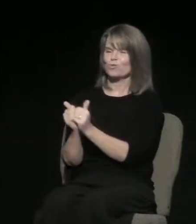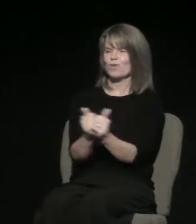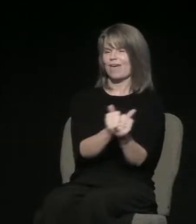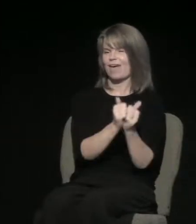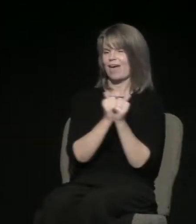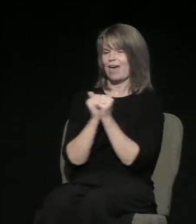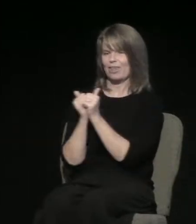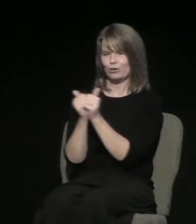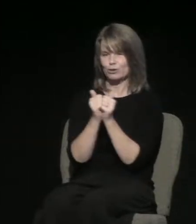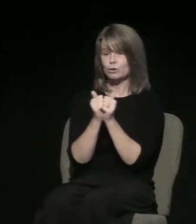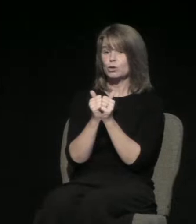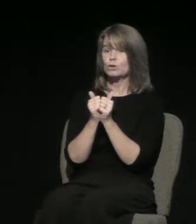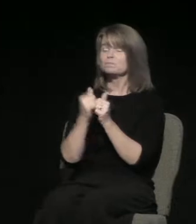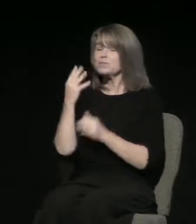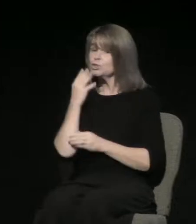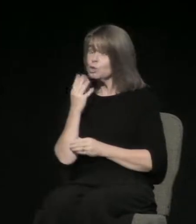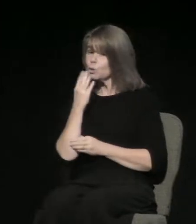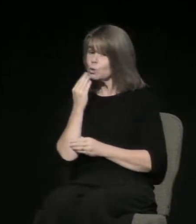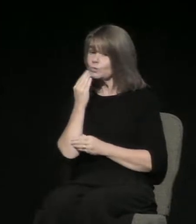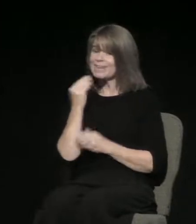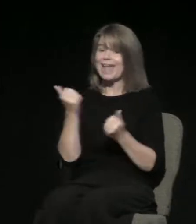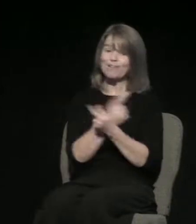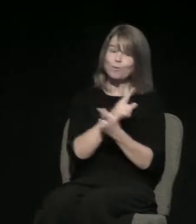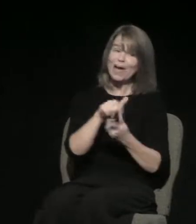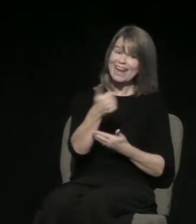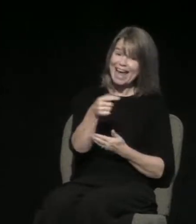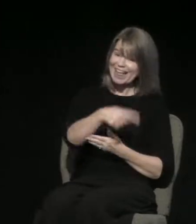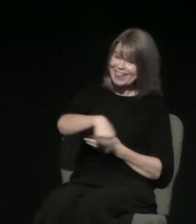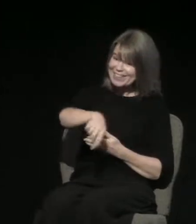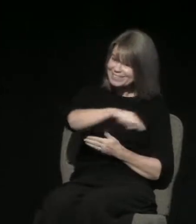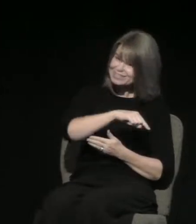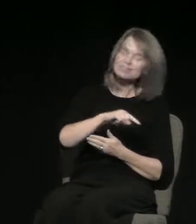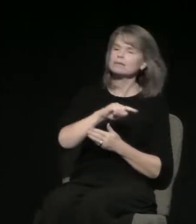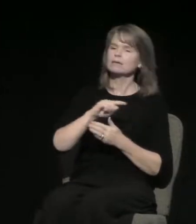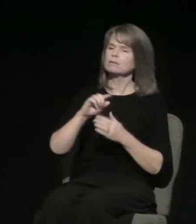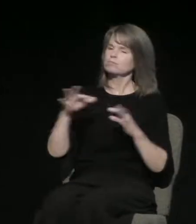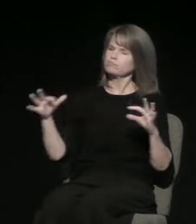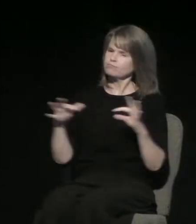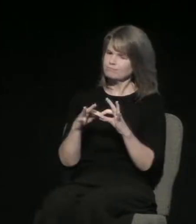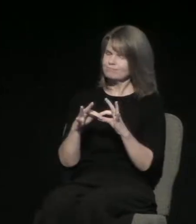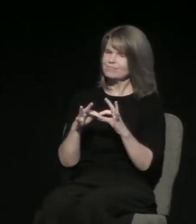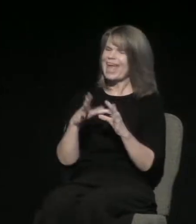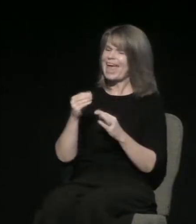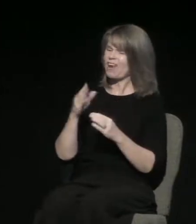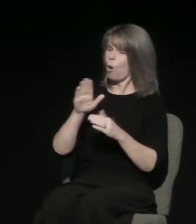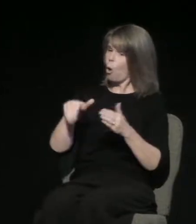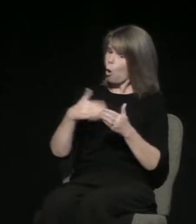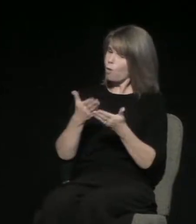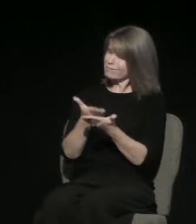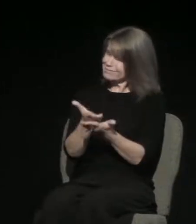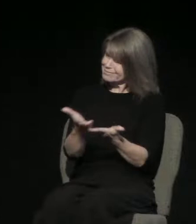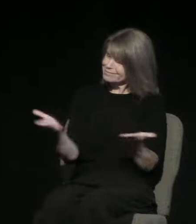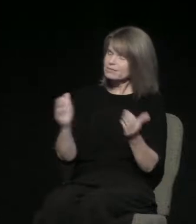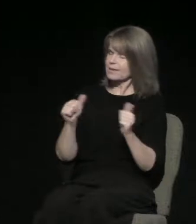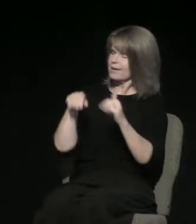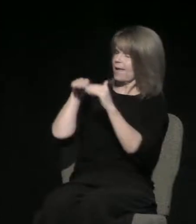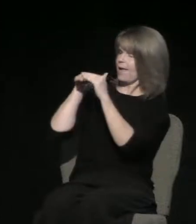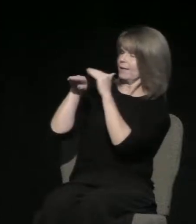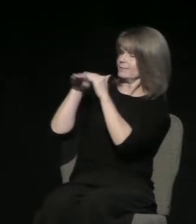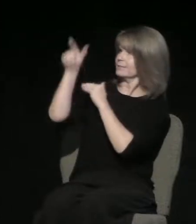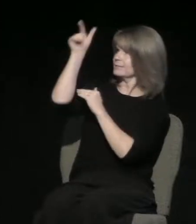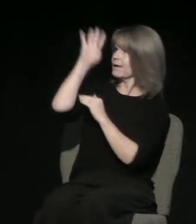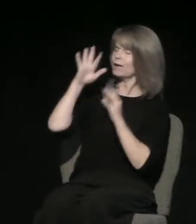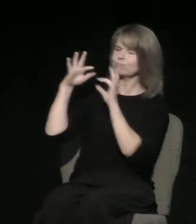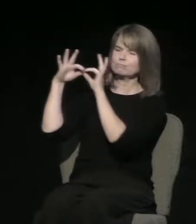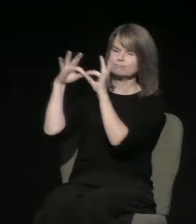Unity between Jew And everybody else And everyone had The same access to God And remember in this There